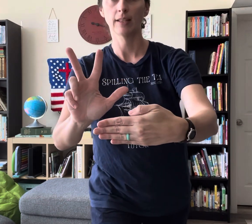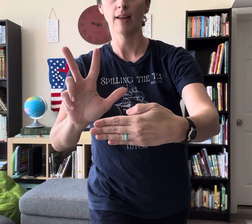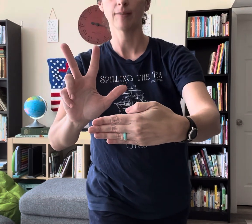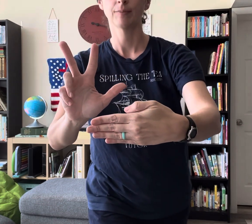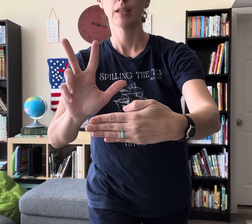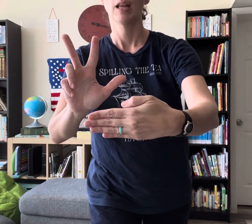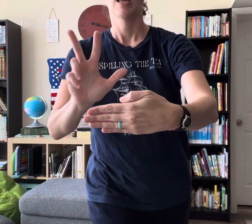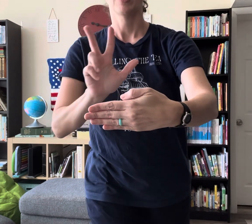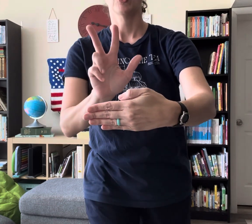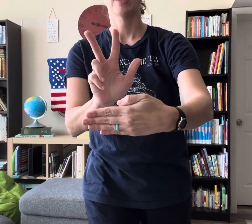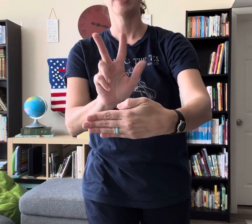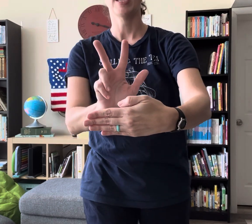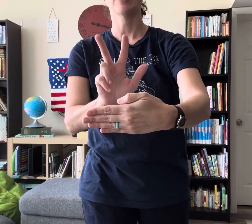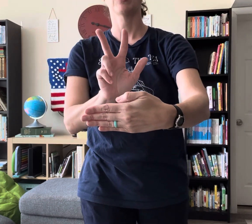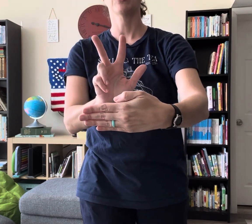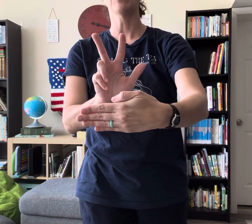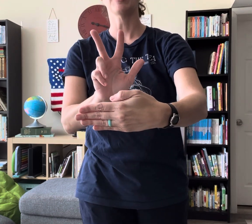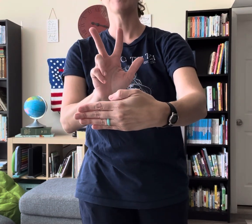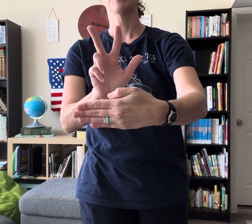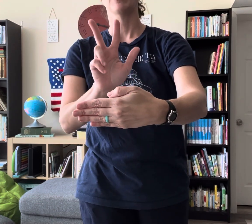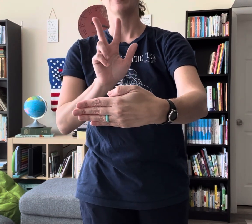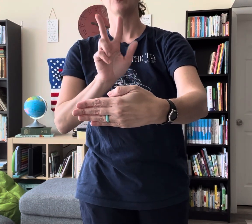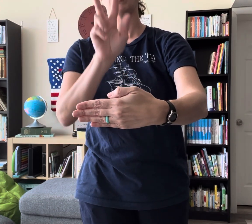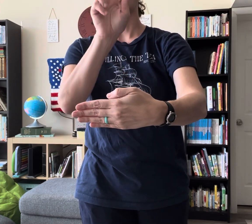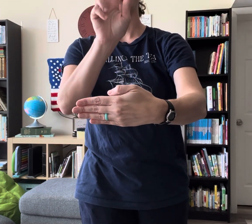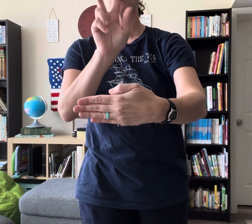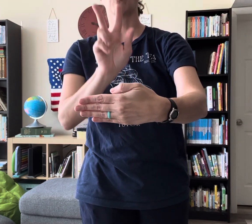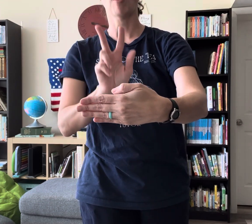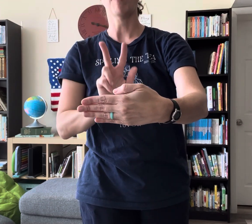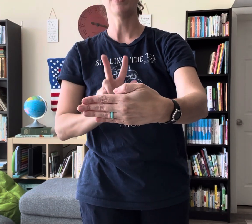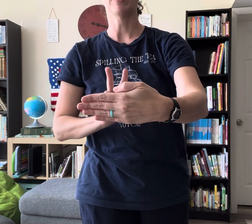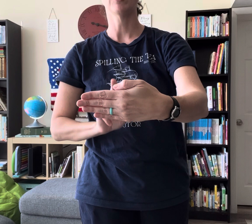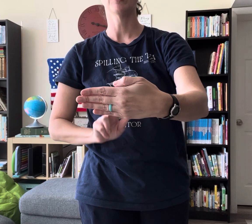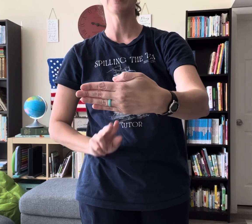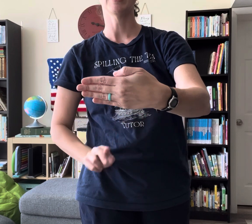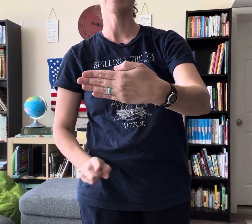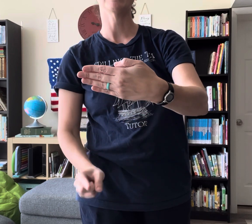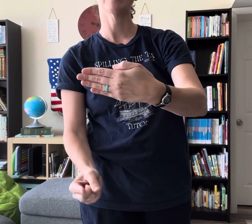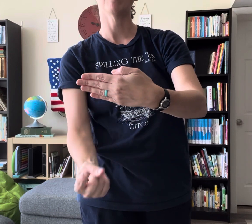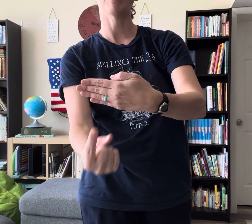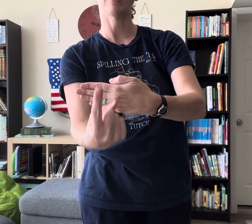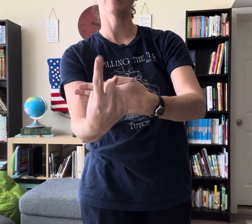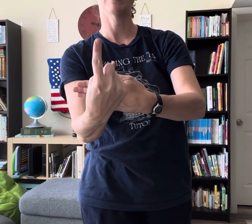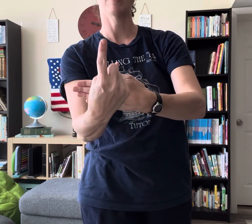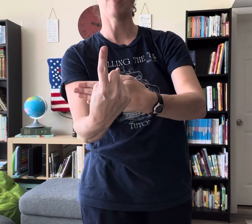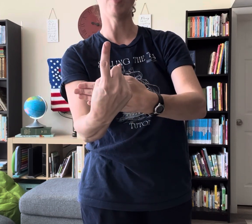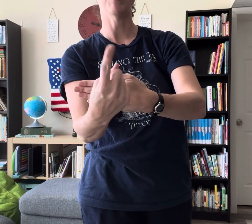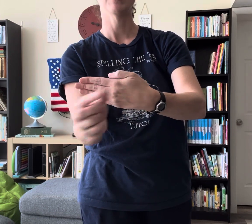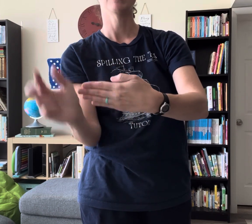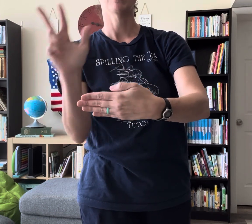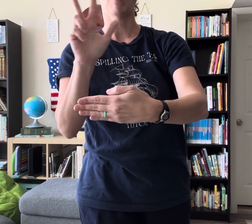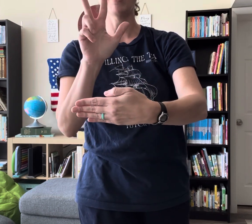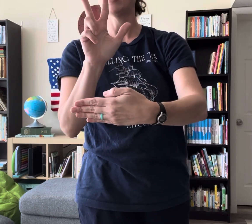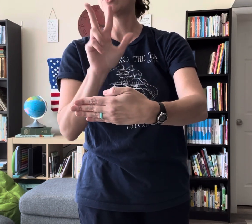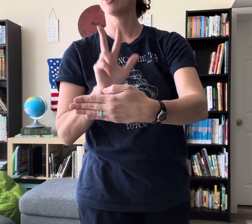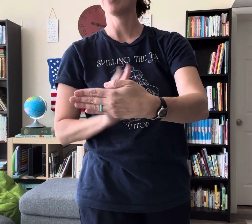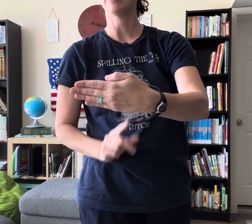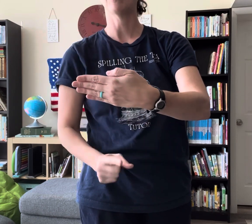that. And you're going to take the 3, and you're going to drop it under the hand, and it's come back up. God is 3 in